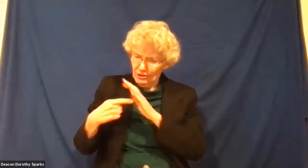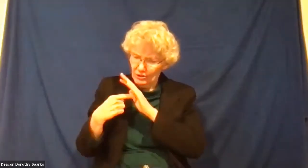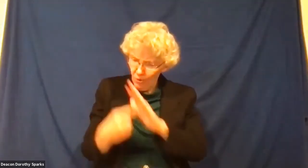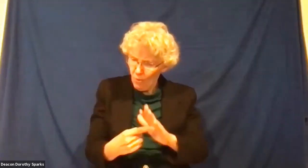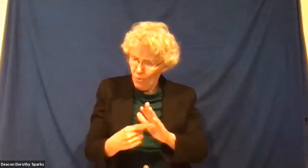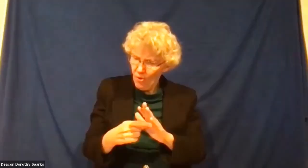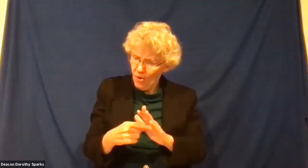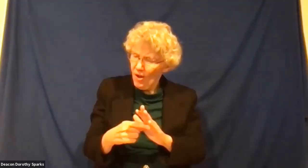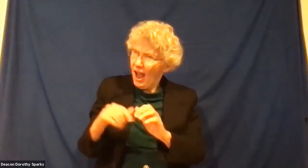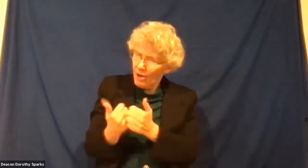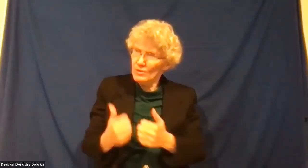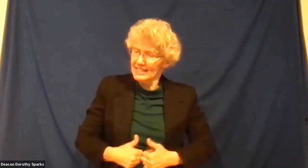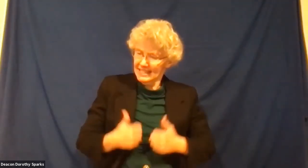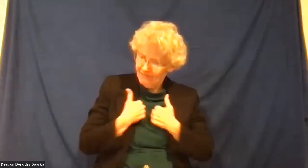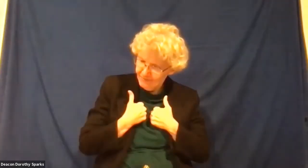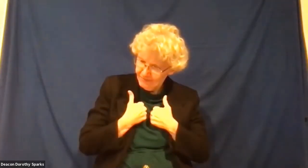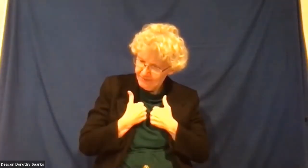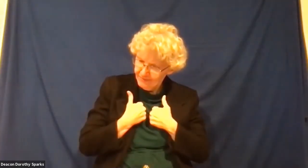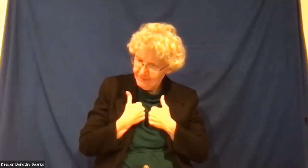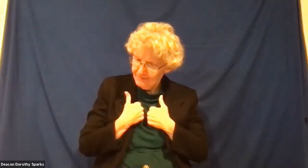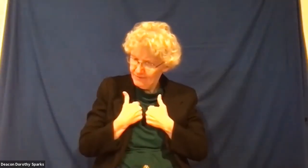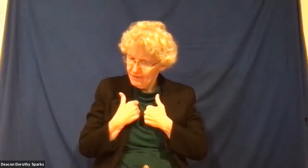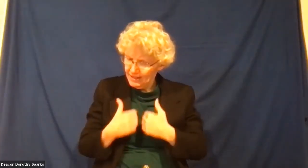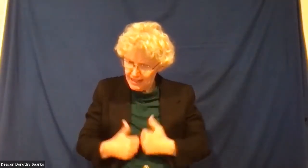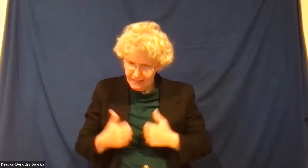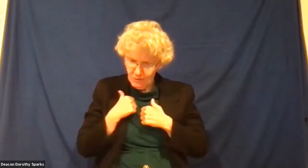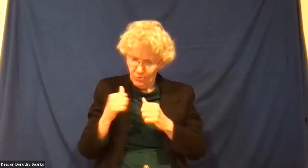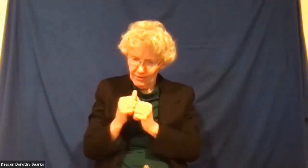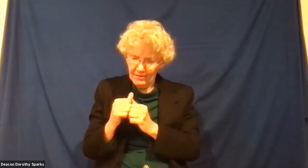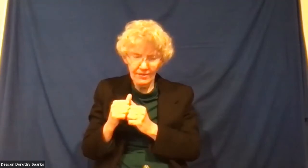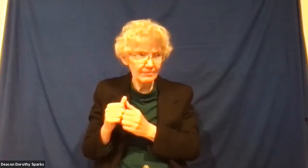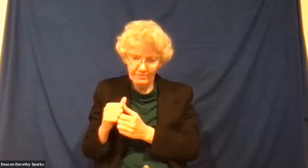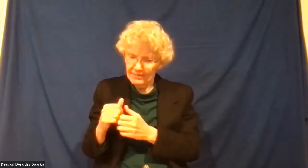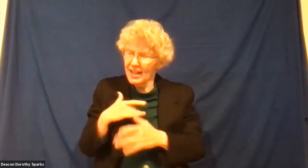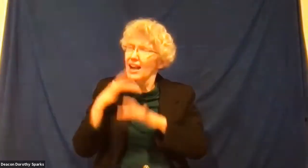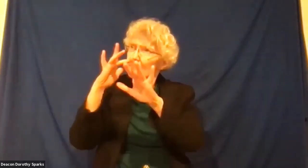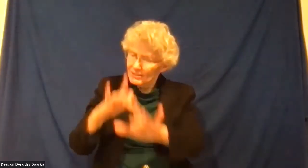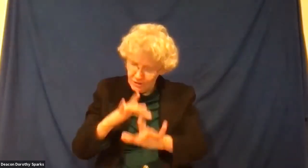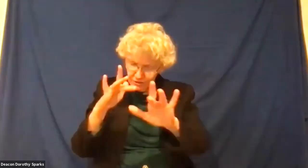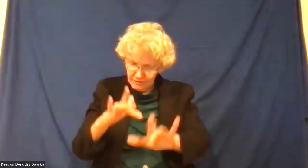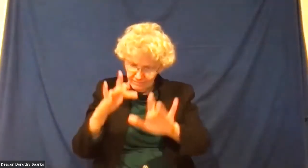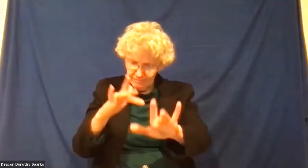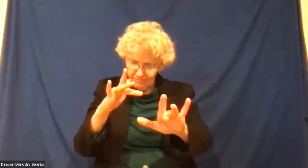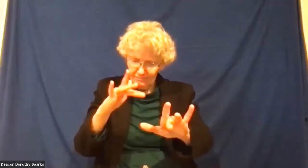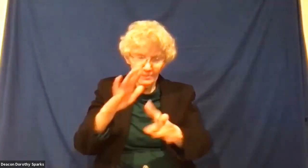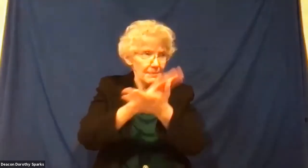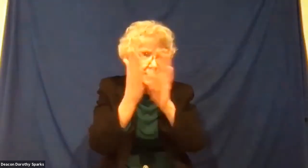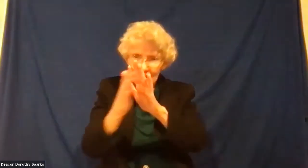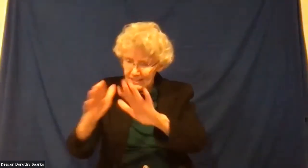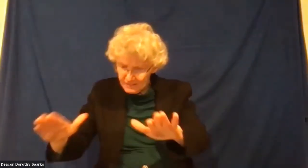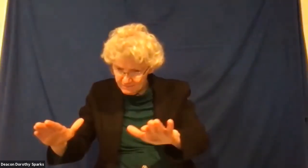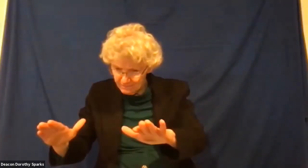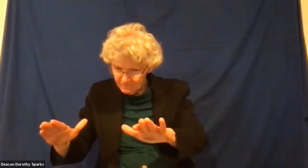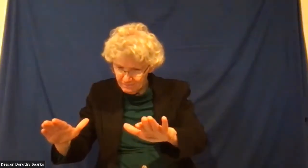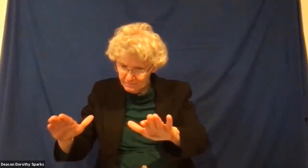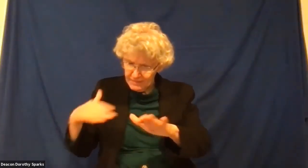Lord, let us pray. Good teacher, in your life, you show us how